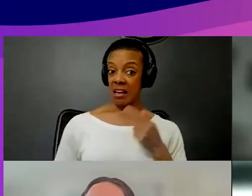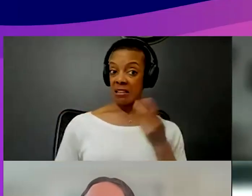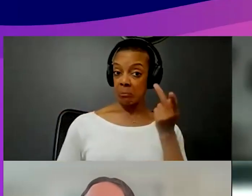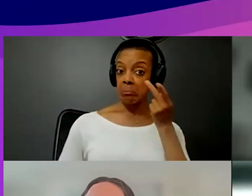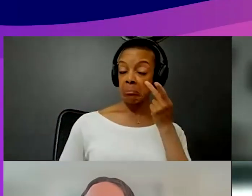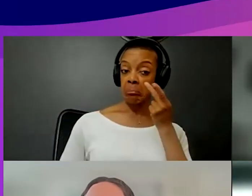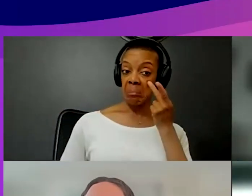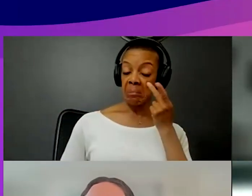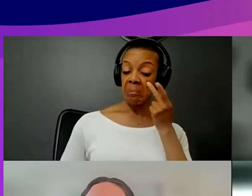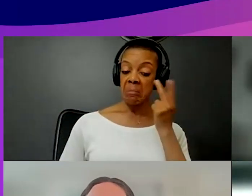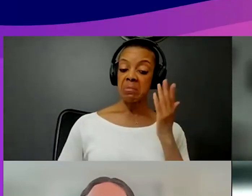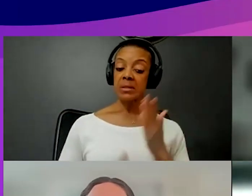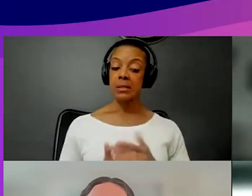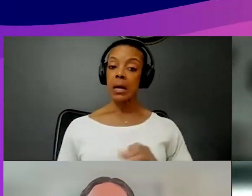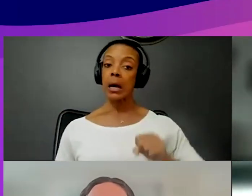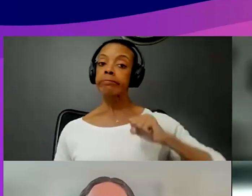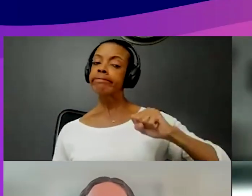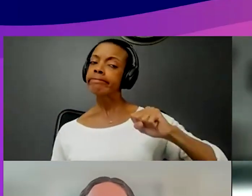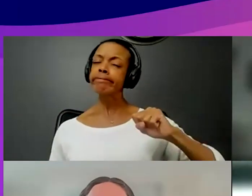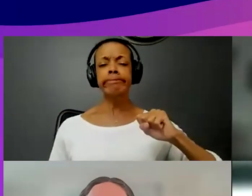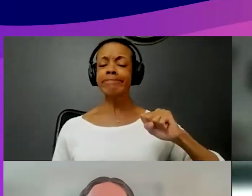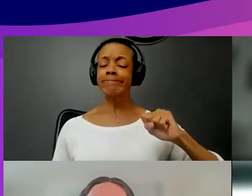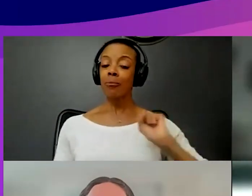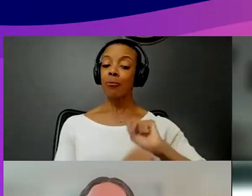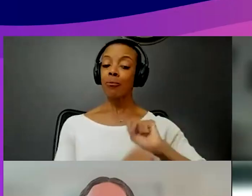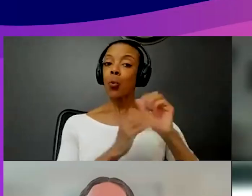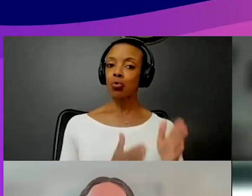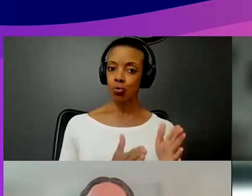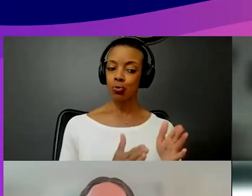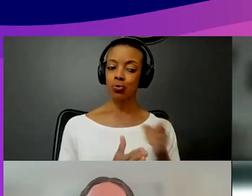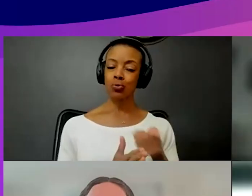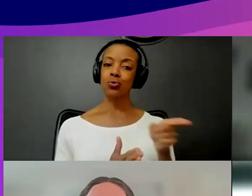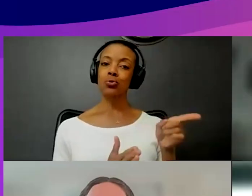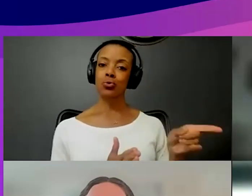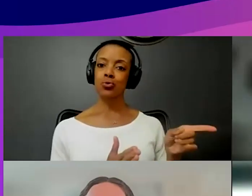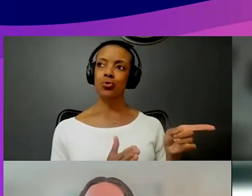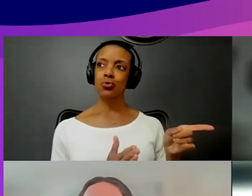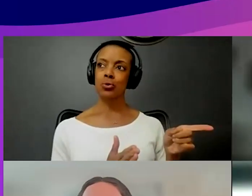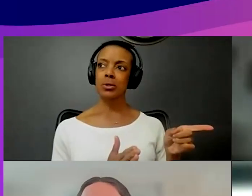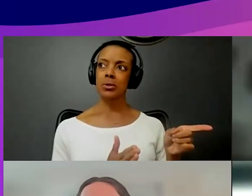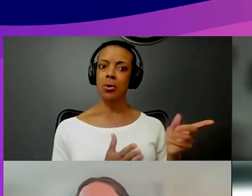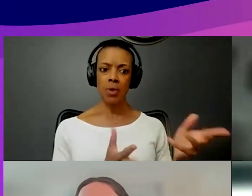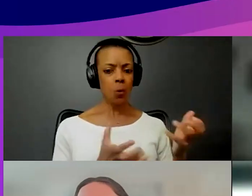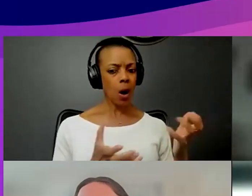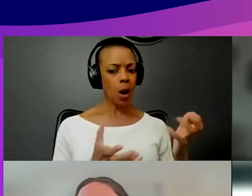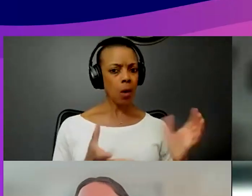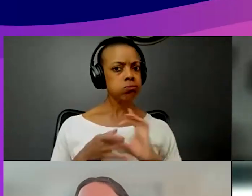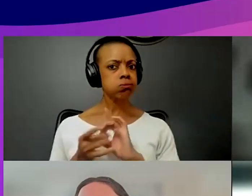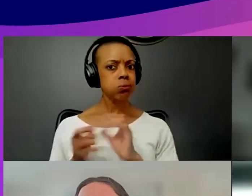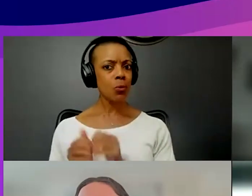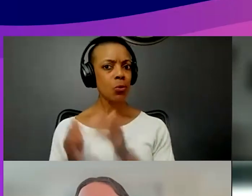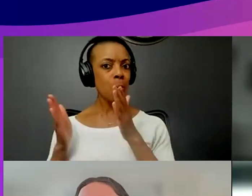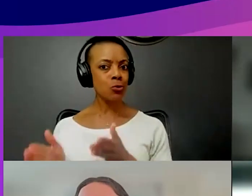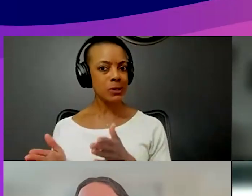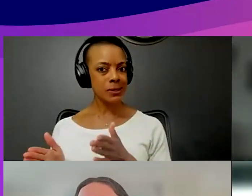from workers because they want to keep a relationship with the person, and they don't